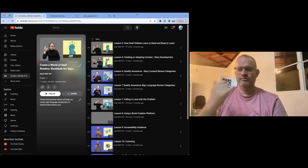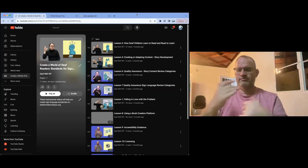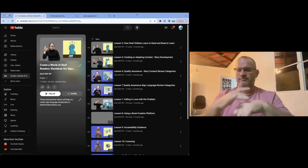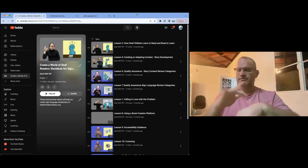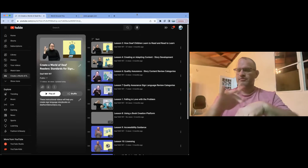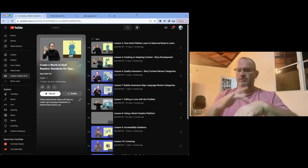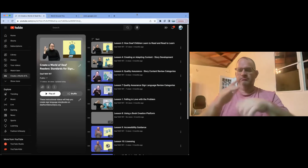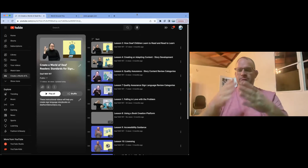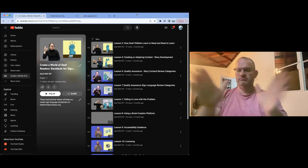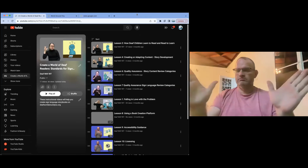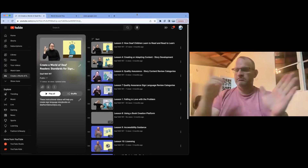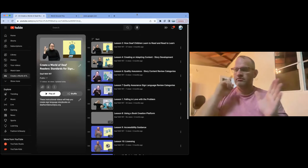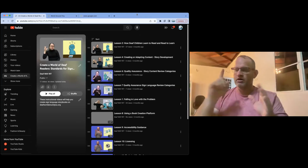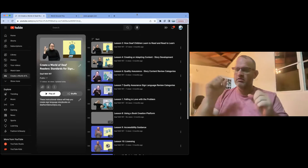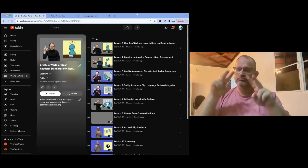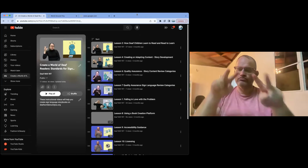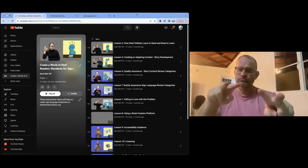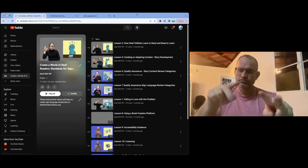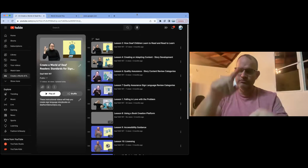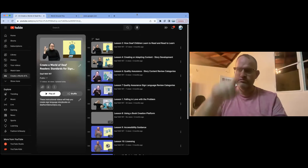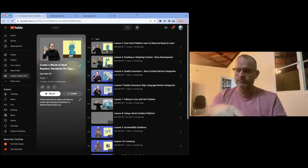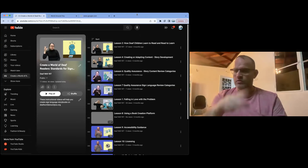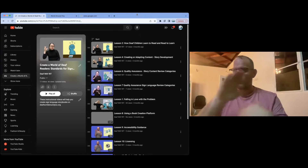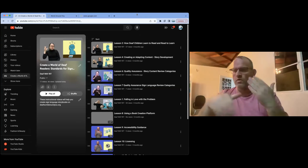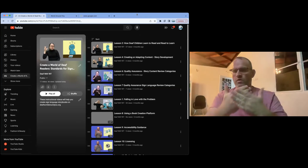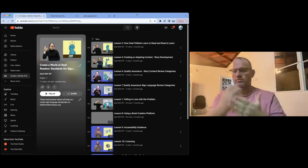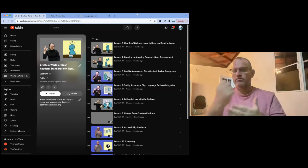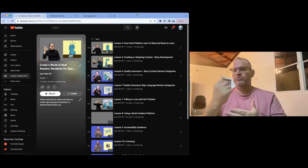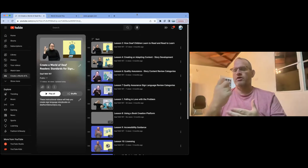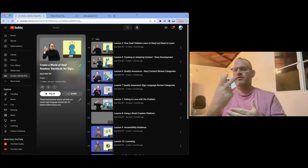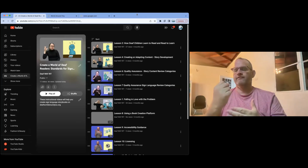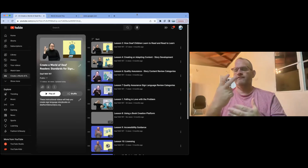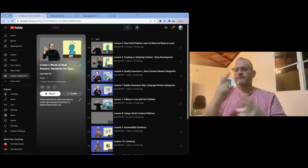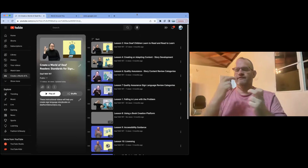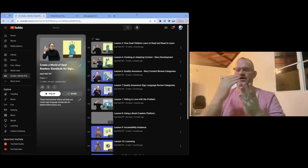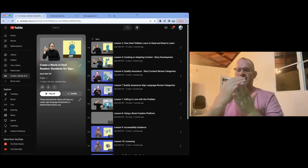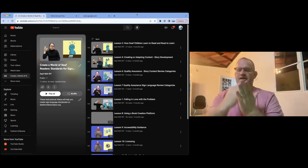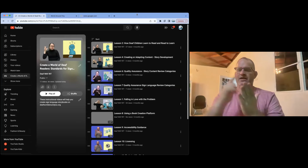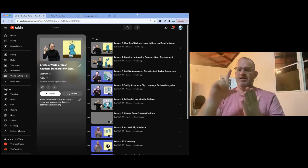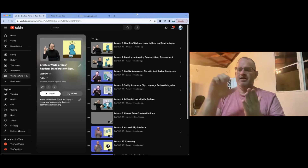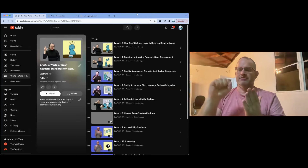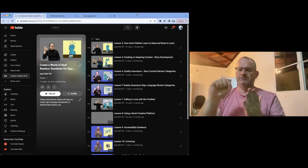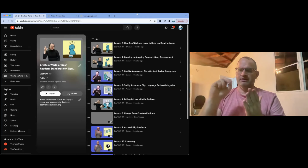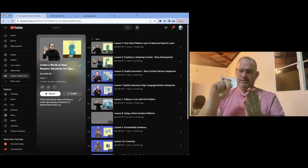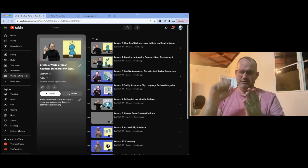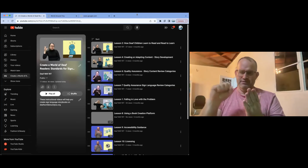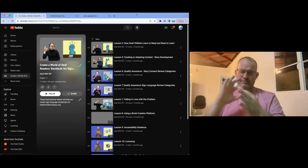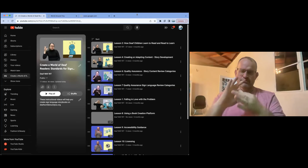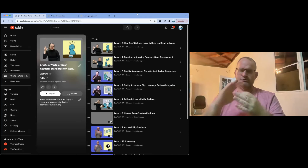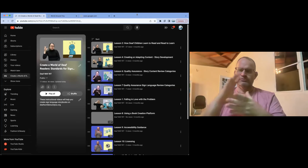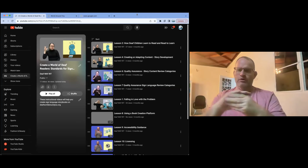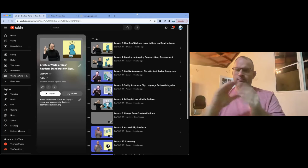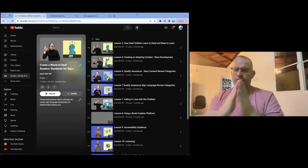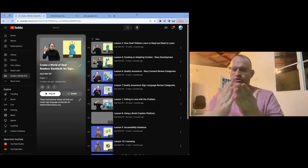This gives you a sample of one of the YouTube videos that's available to everyone to review and learn about